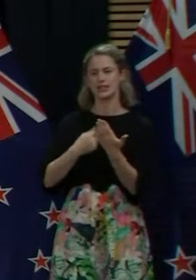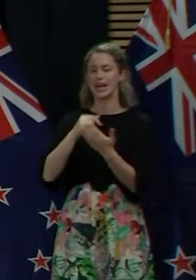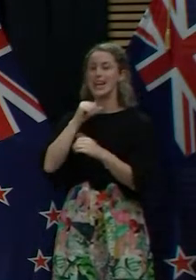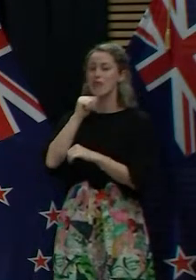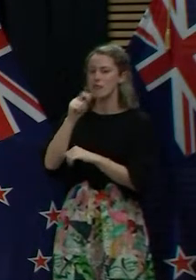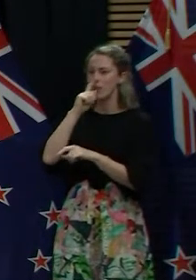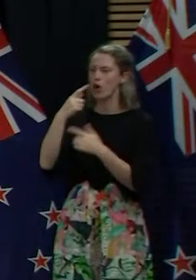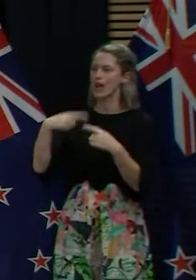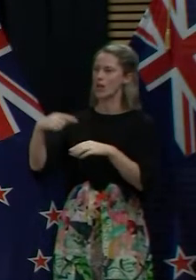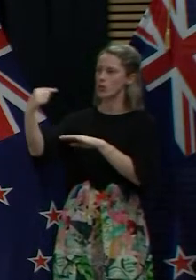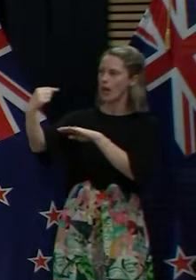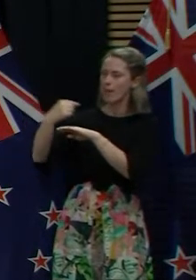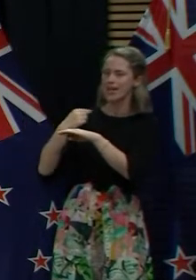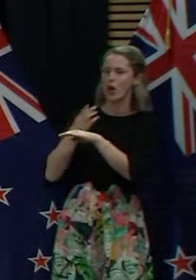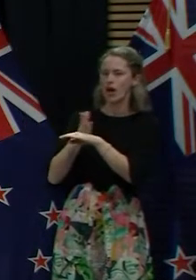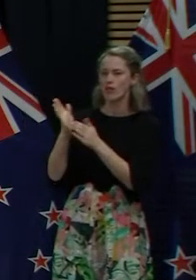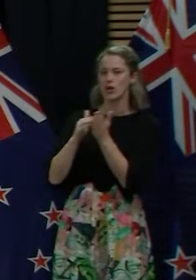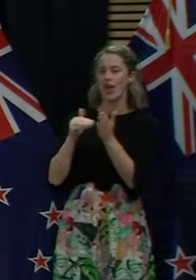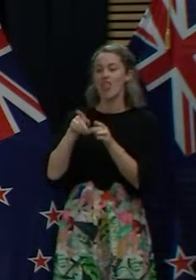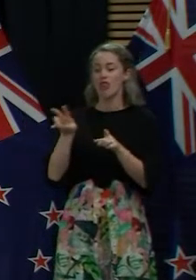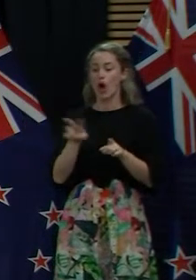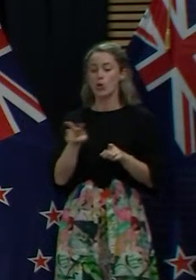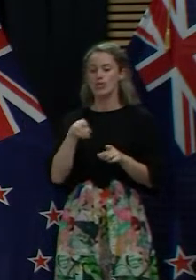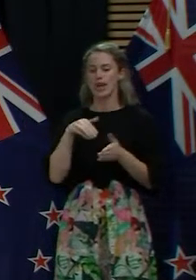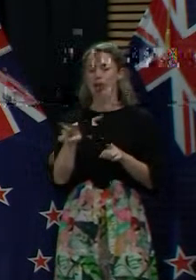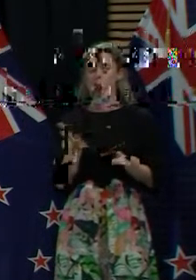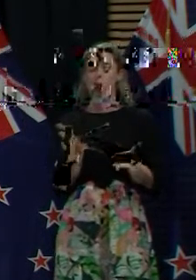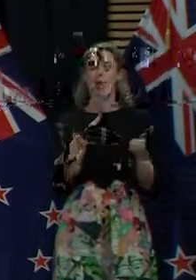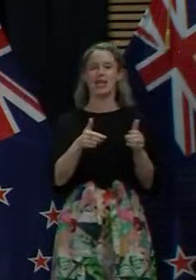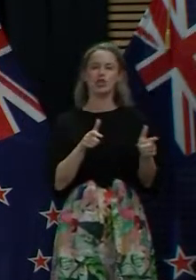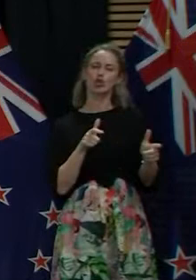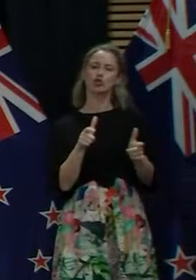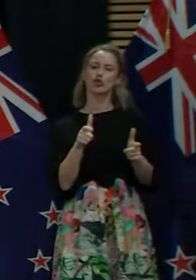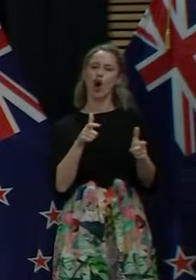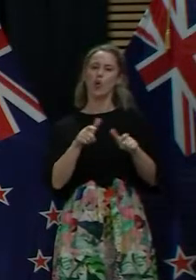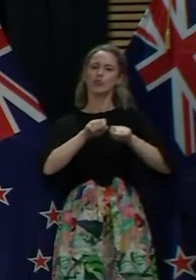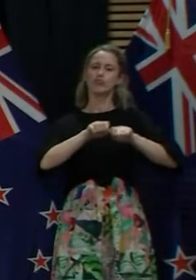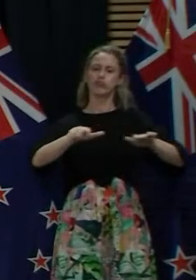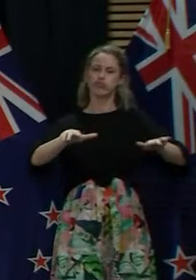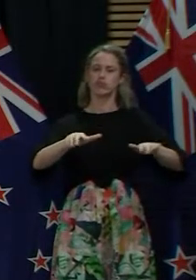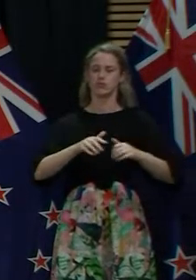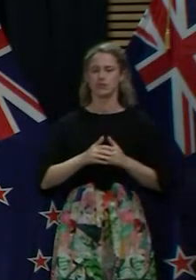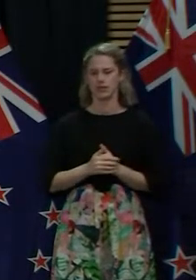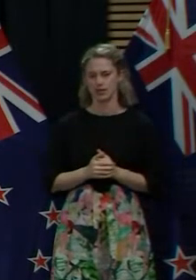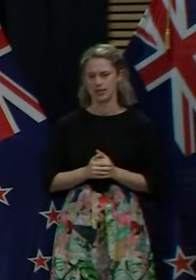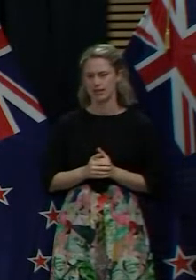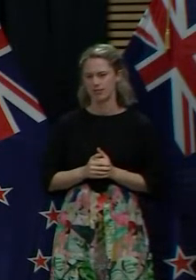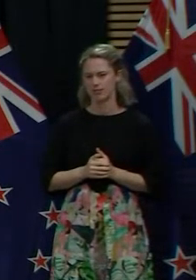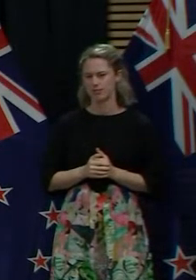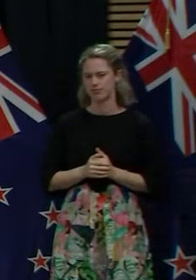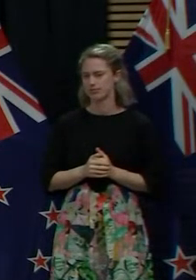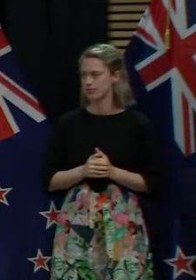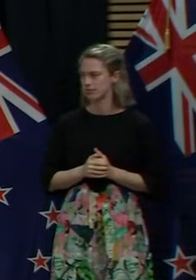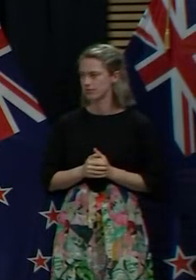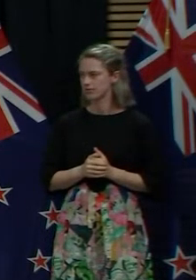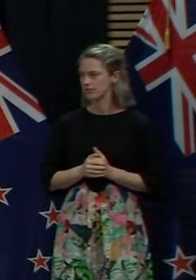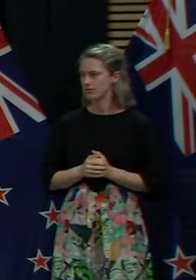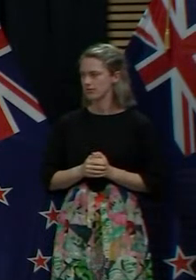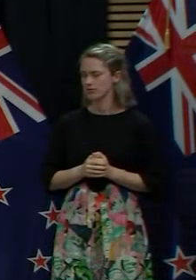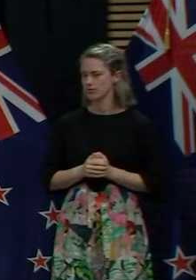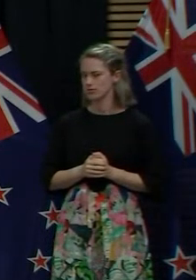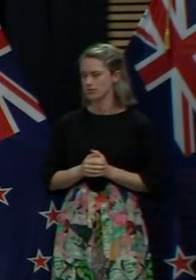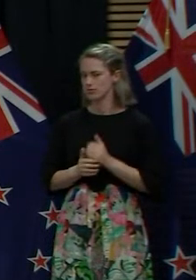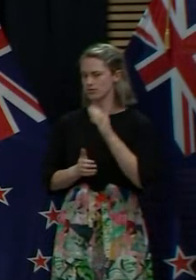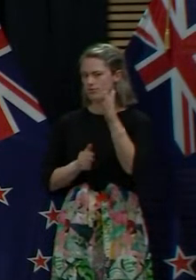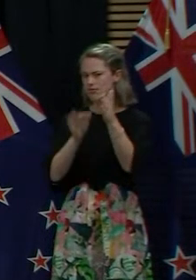the border that can be used to help manage and control COVID in our community. Yeah. Sorry, could you just speak to